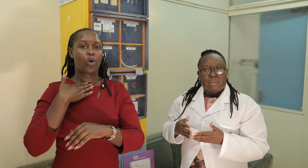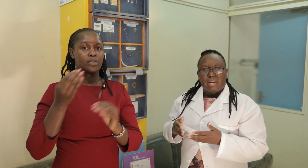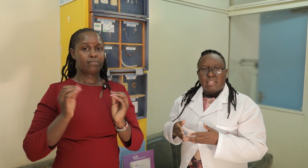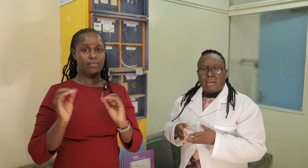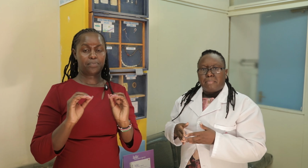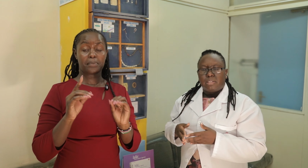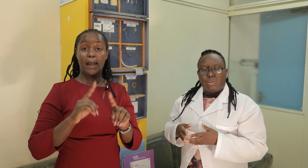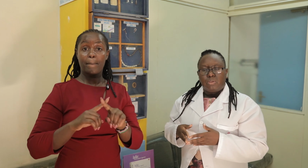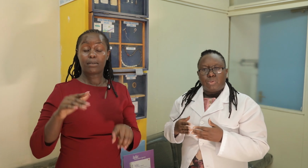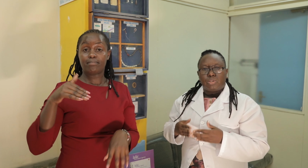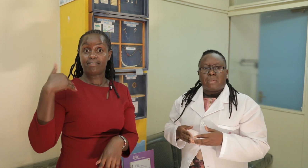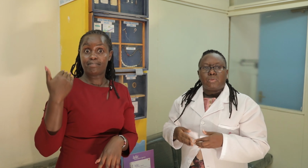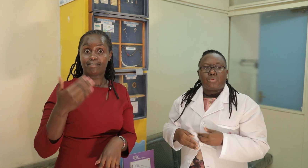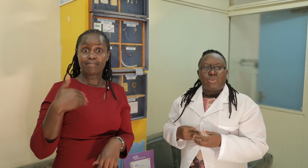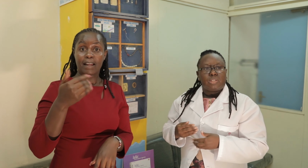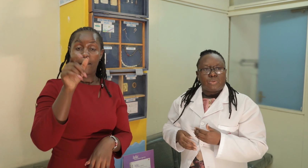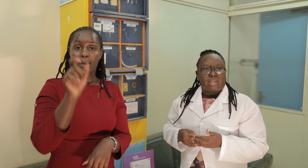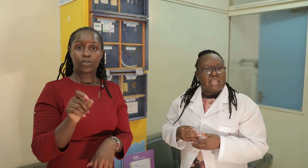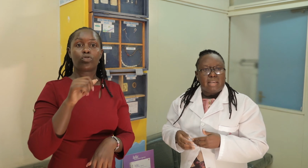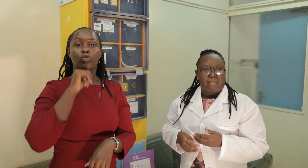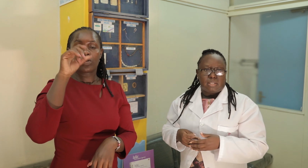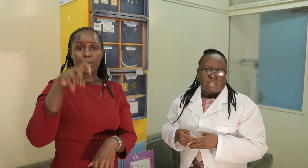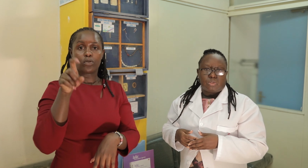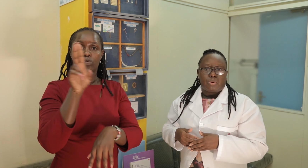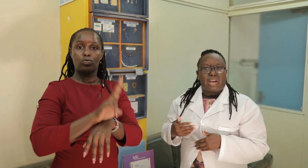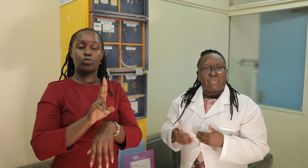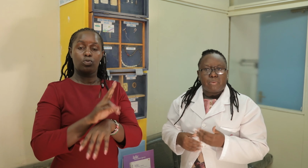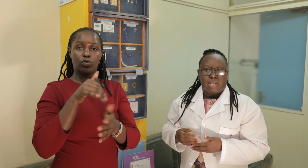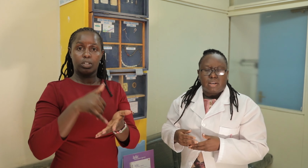a regular person, you're not supposed to use it on a daily